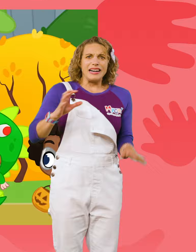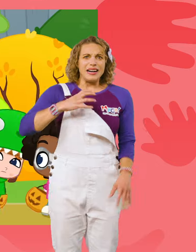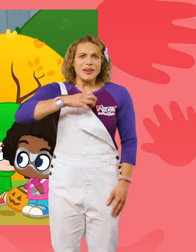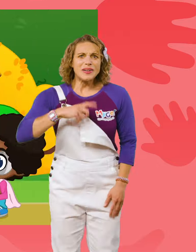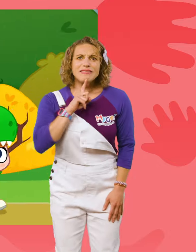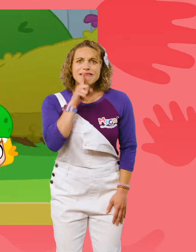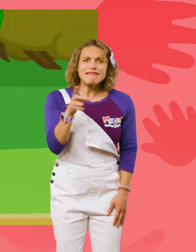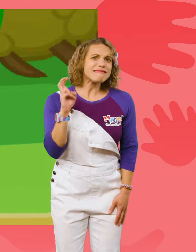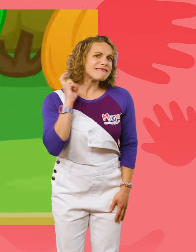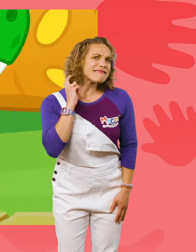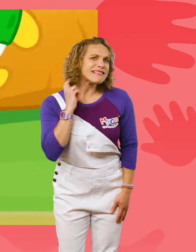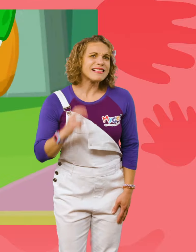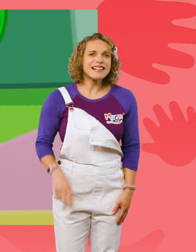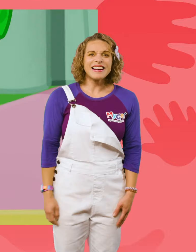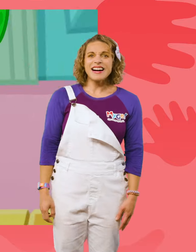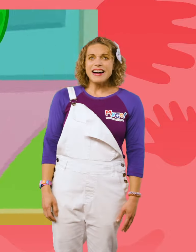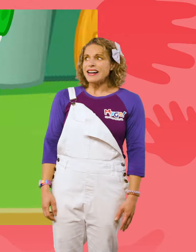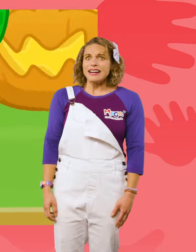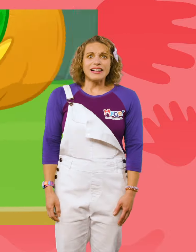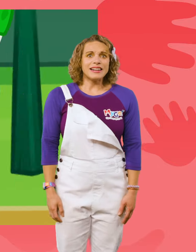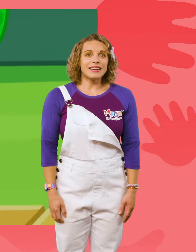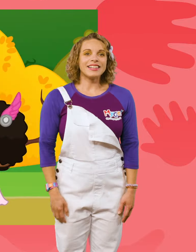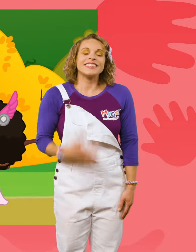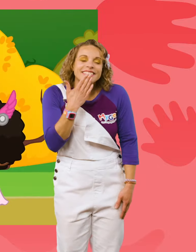Ah, Morphle is a real vampire!